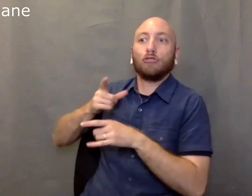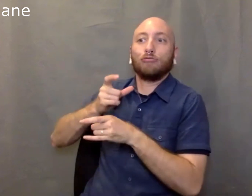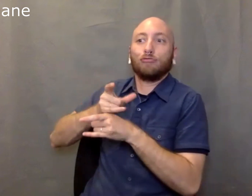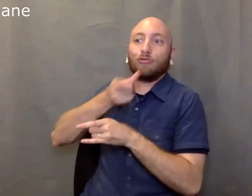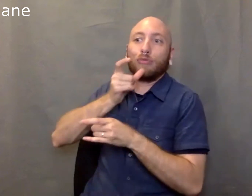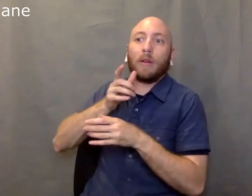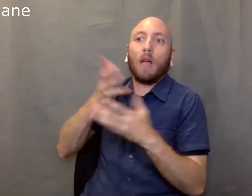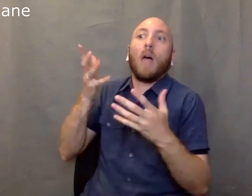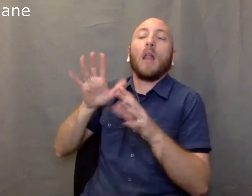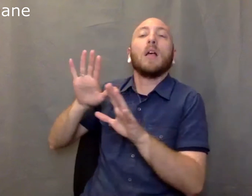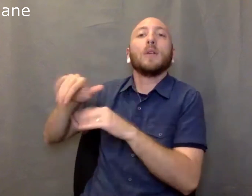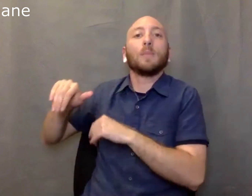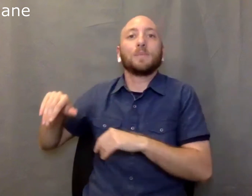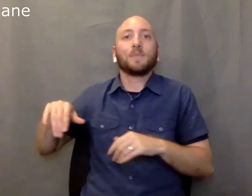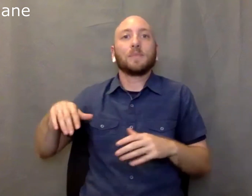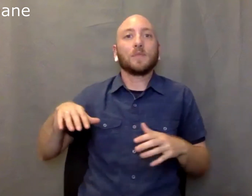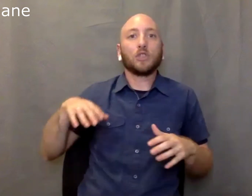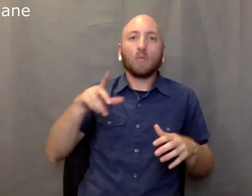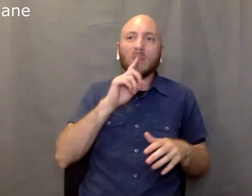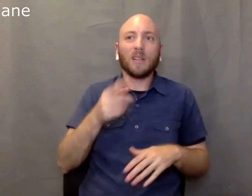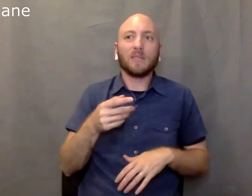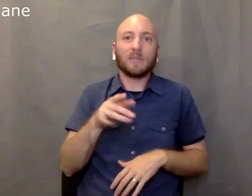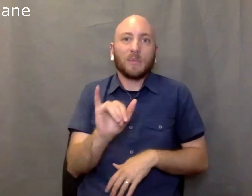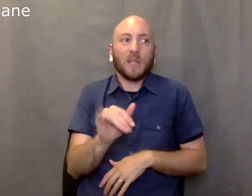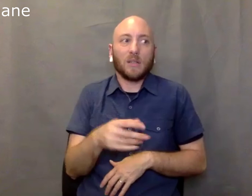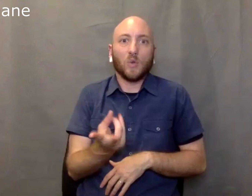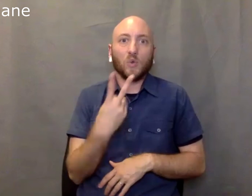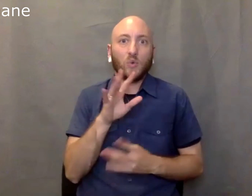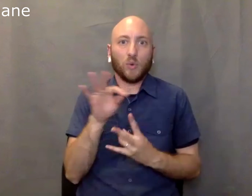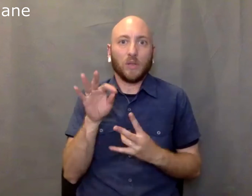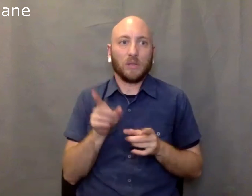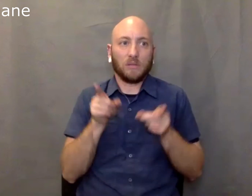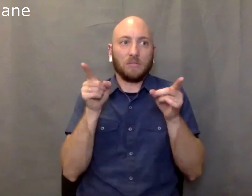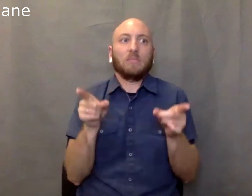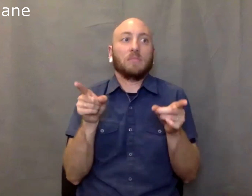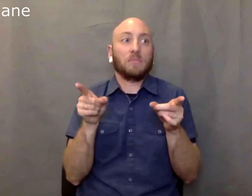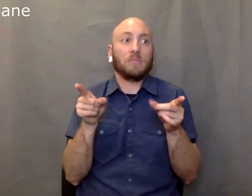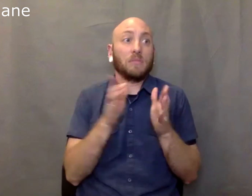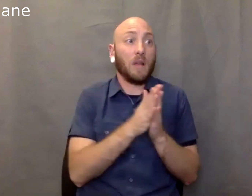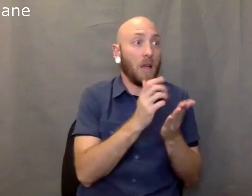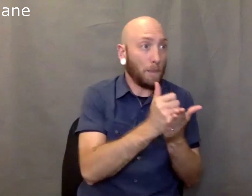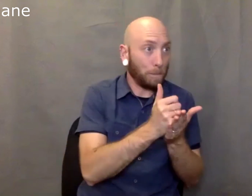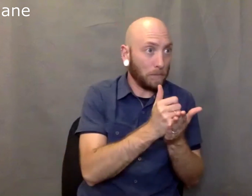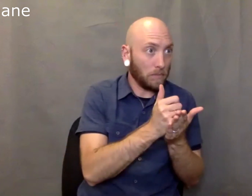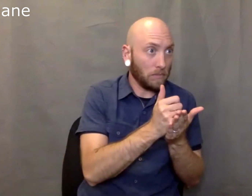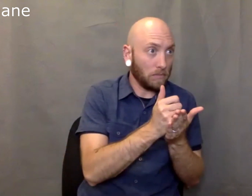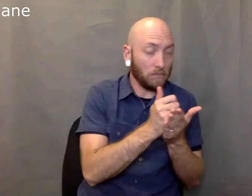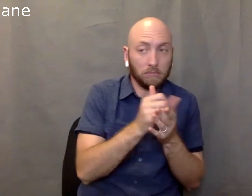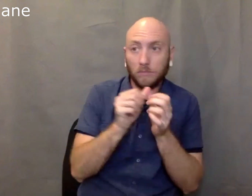But I just saw like this fork in the road in my mind that like, okay, I can try and get some help, or I can go back to where I